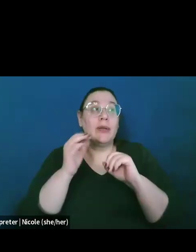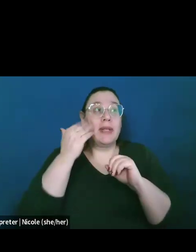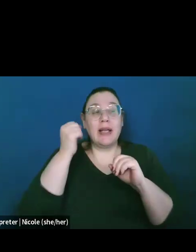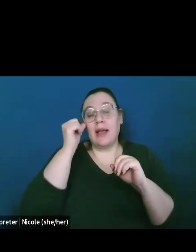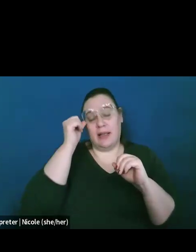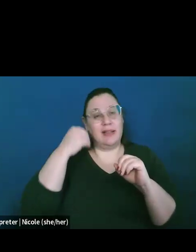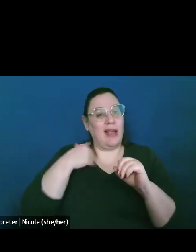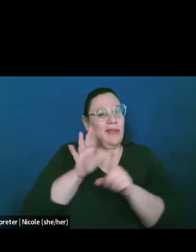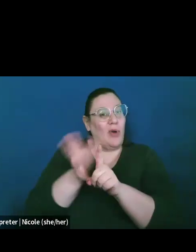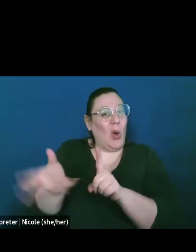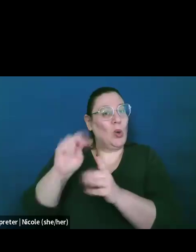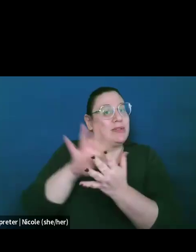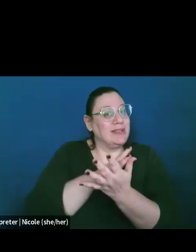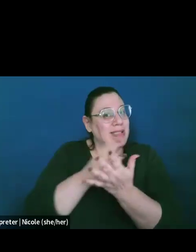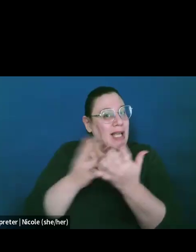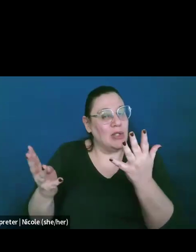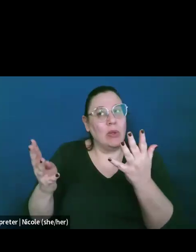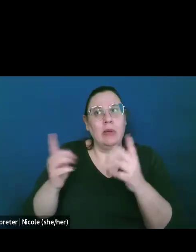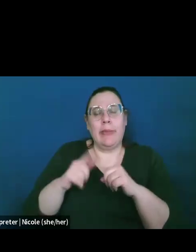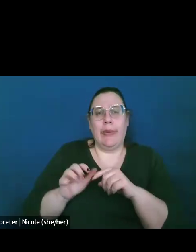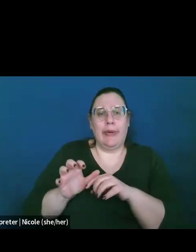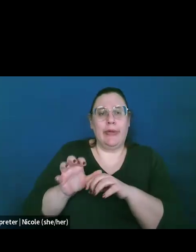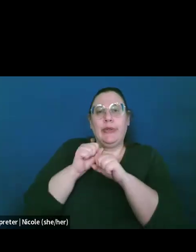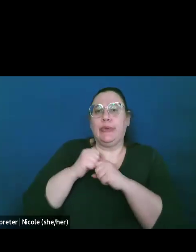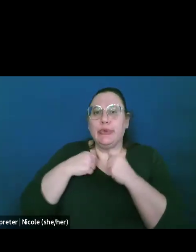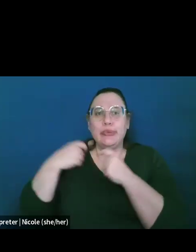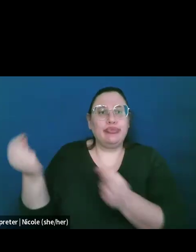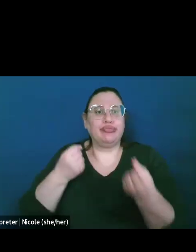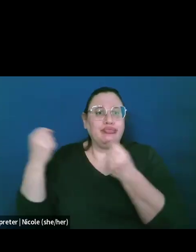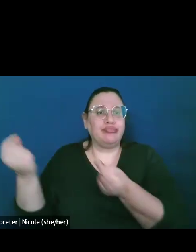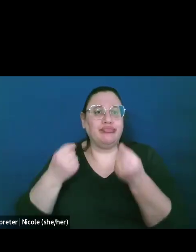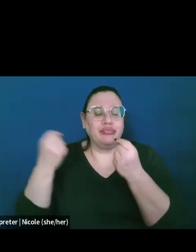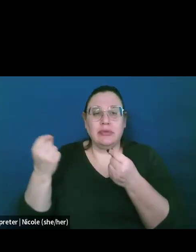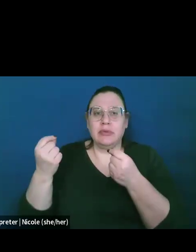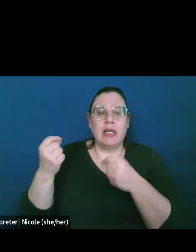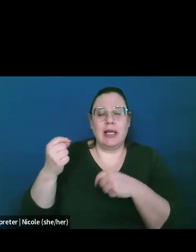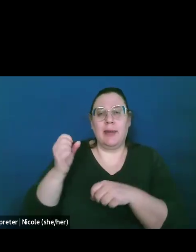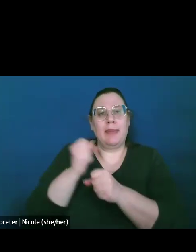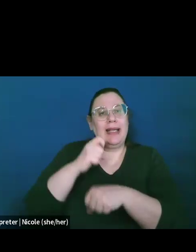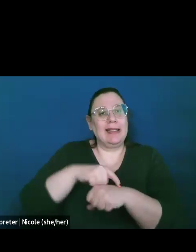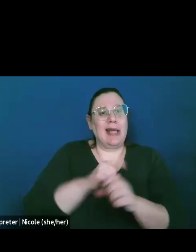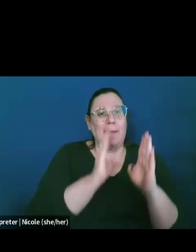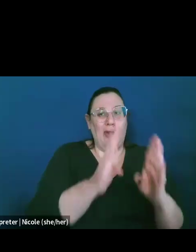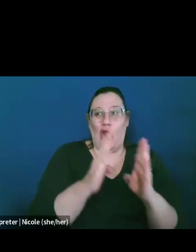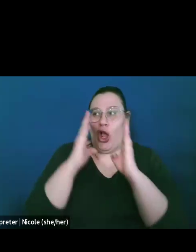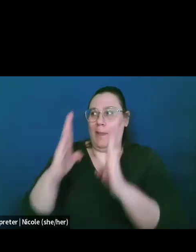own schedule, but you are kind of used to going all the time. Definitely time blocking things and listening, to your gut, your